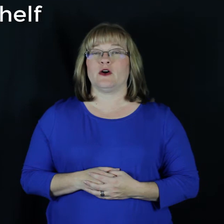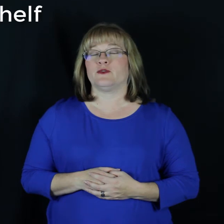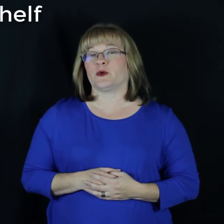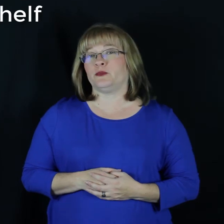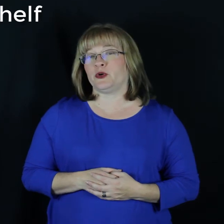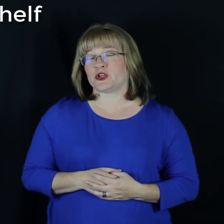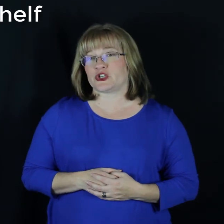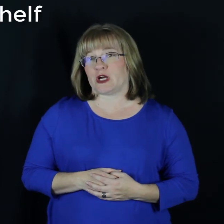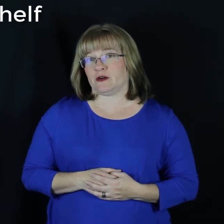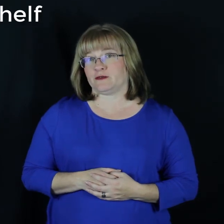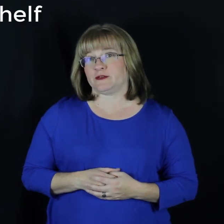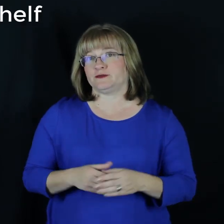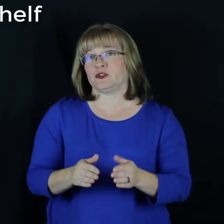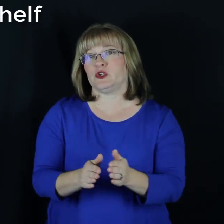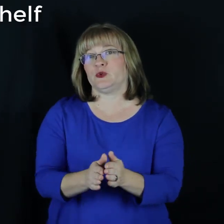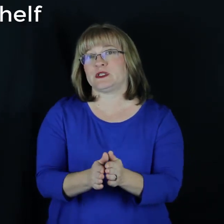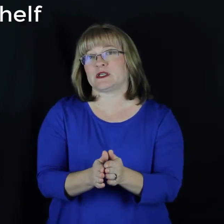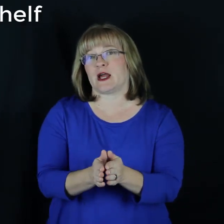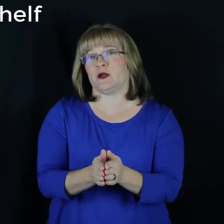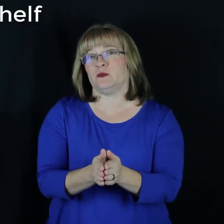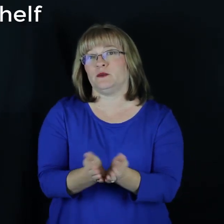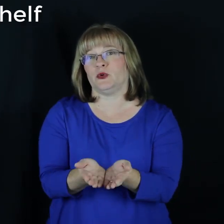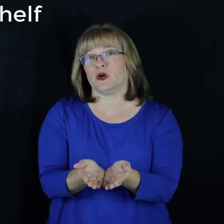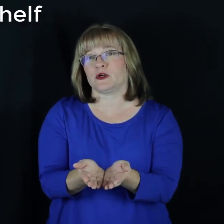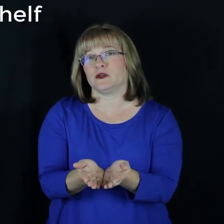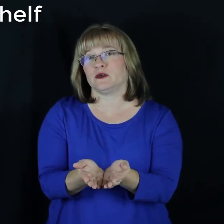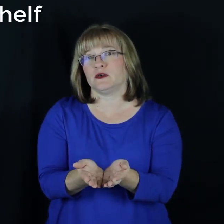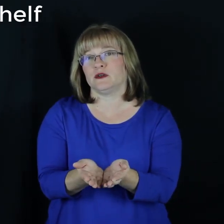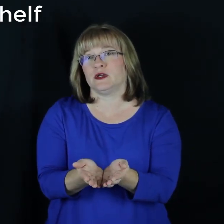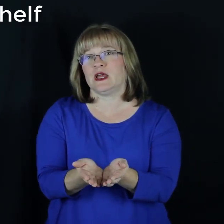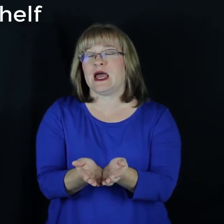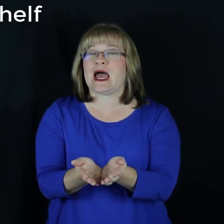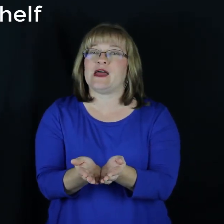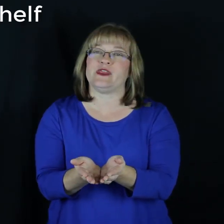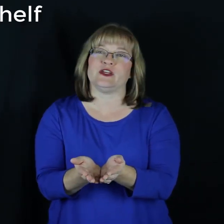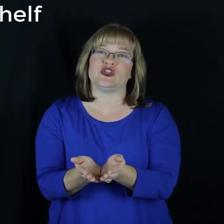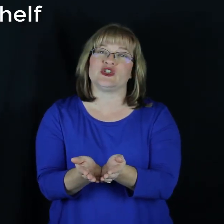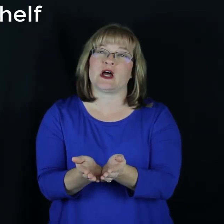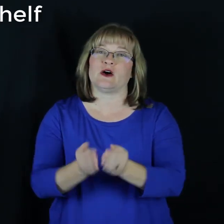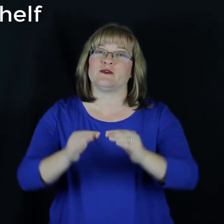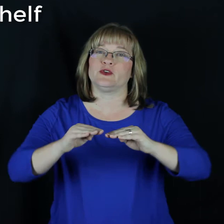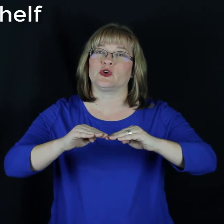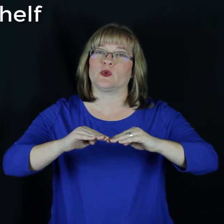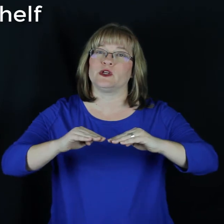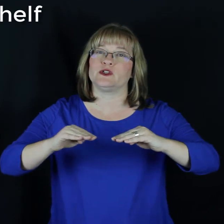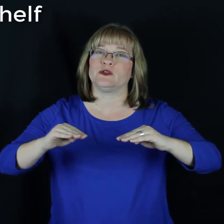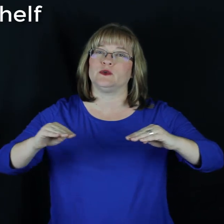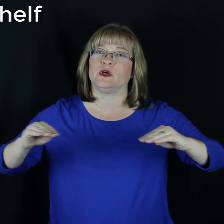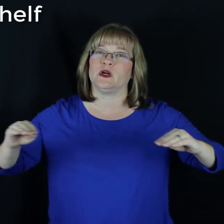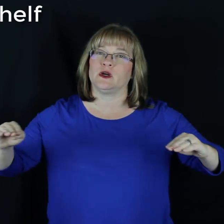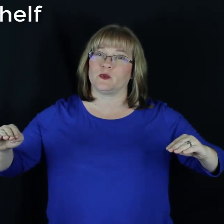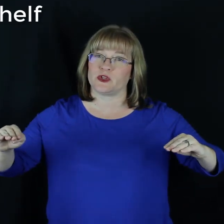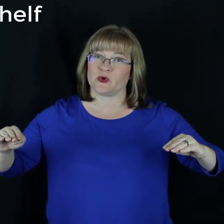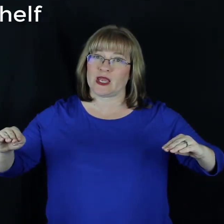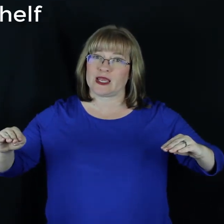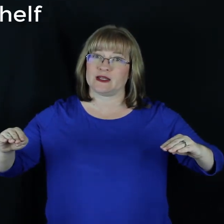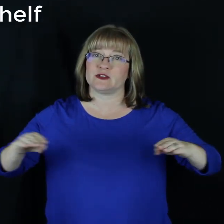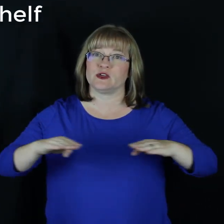For bookshelf, you would sign book, and then shelf, you're going to, with your hands, you're